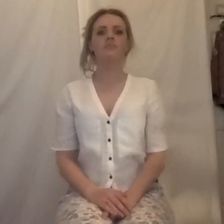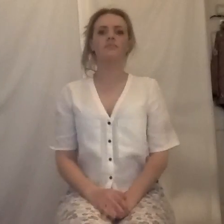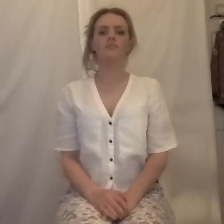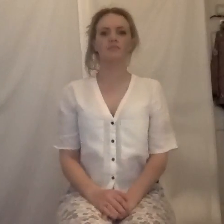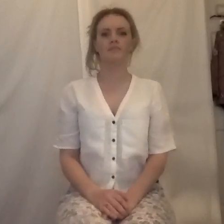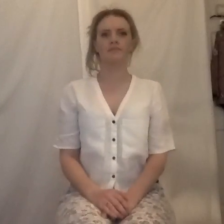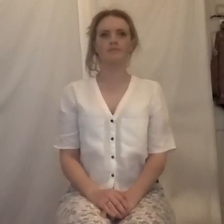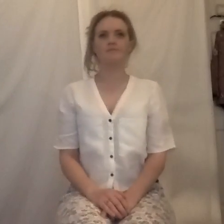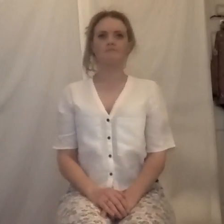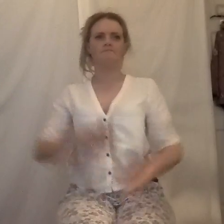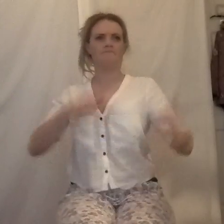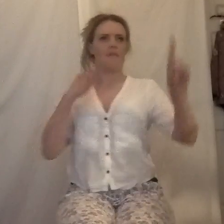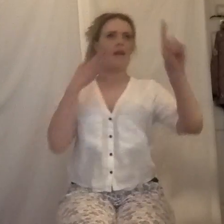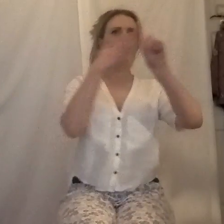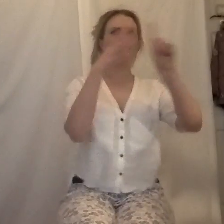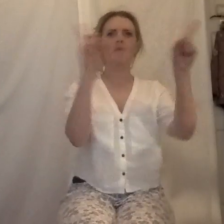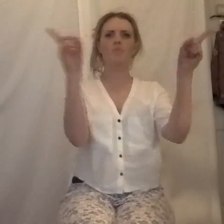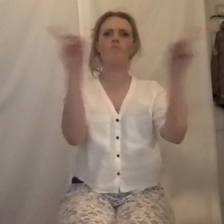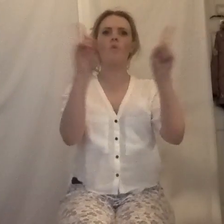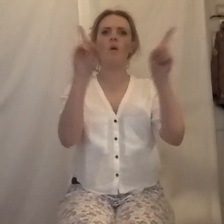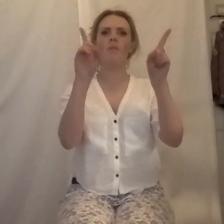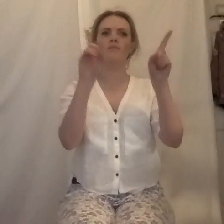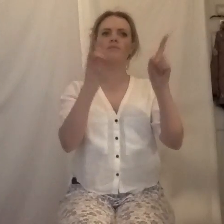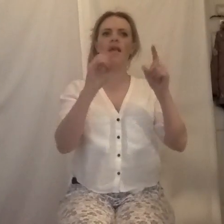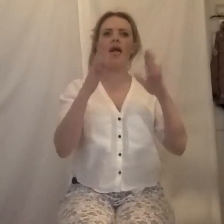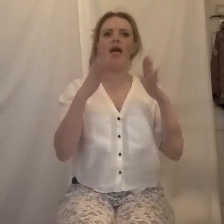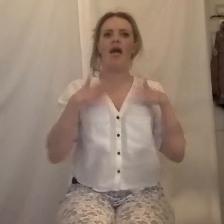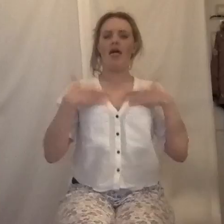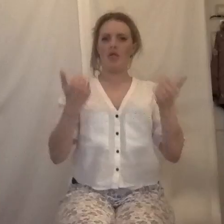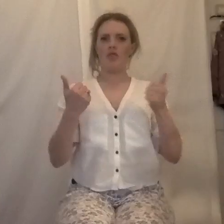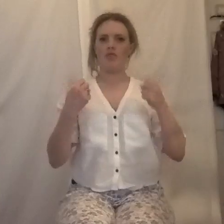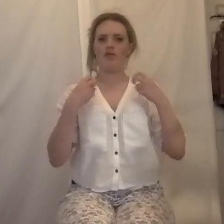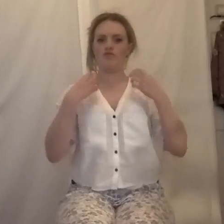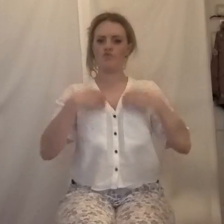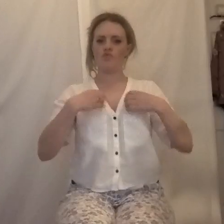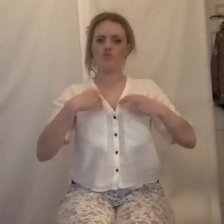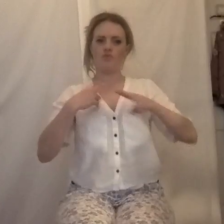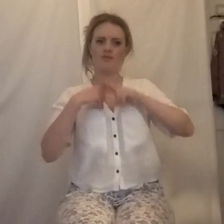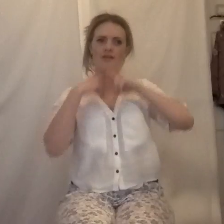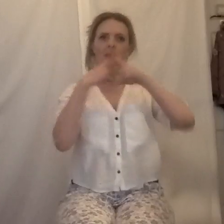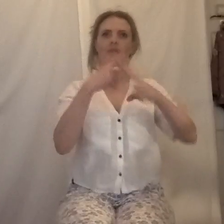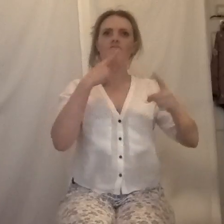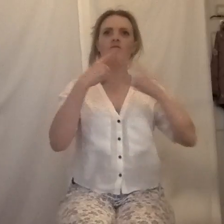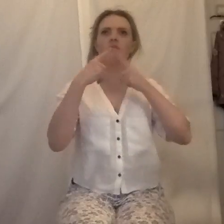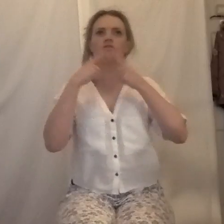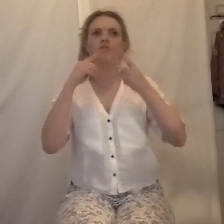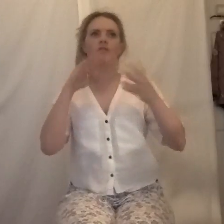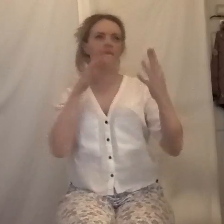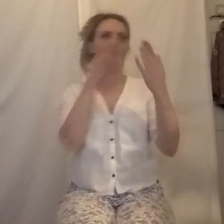Making health and social care information accessible. Update Summer